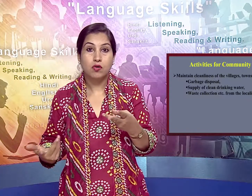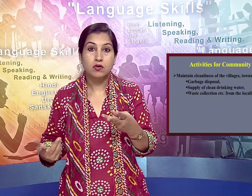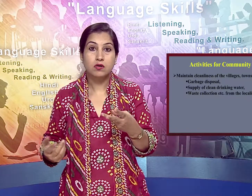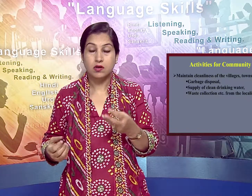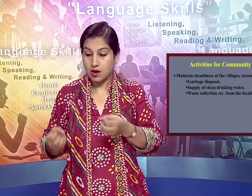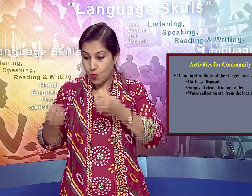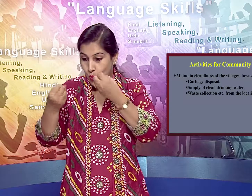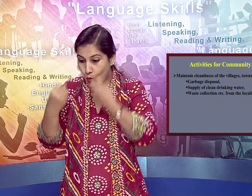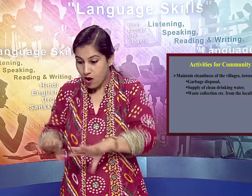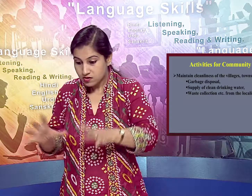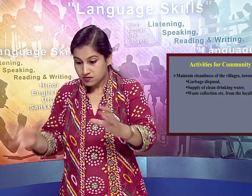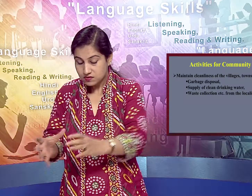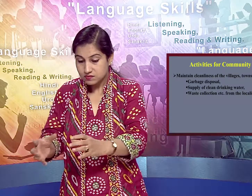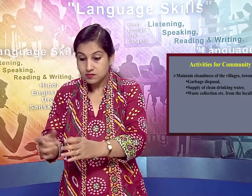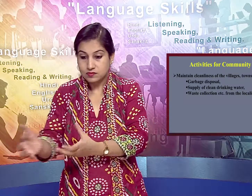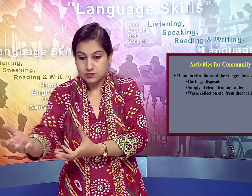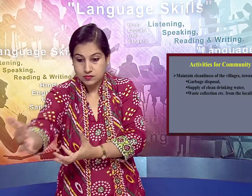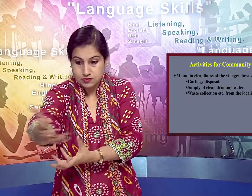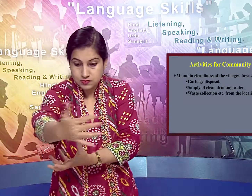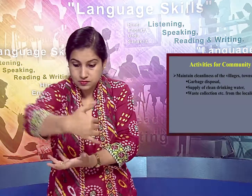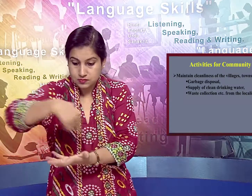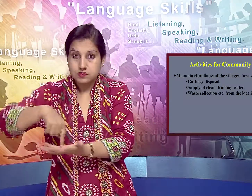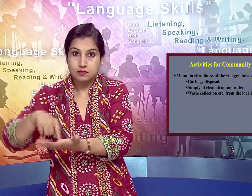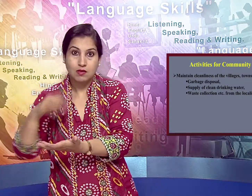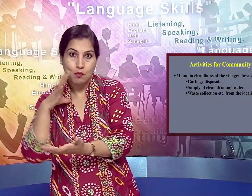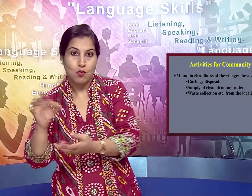Waste collection, etc. from the locality is important.